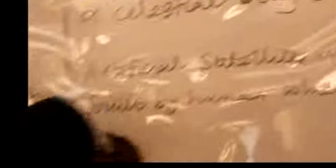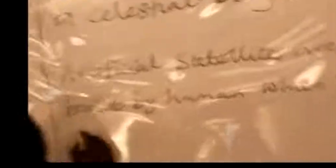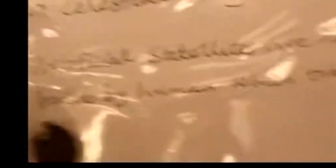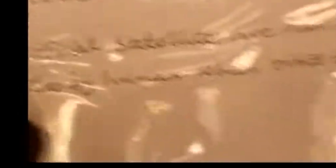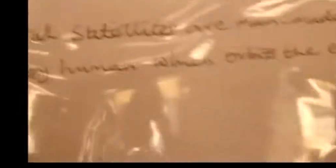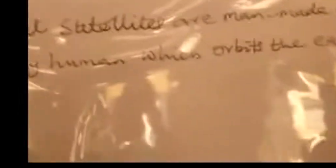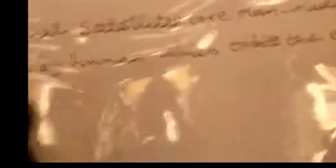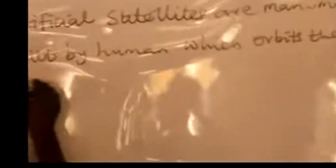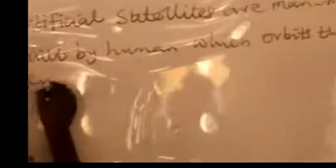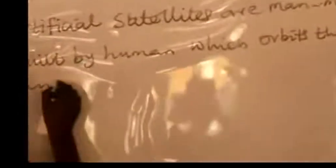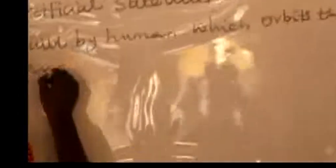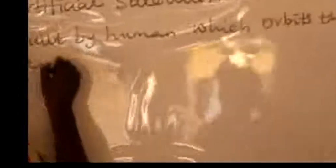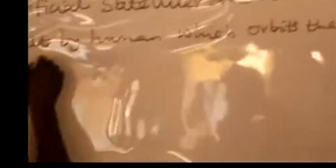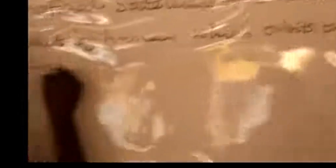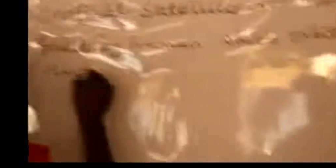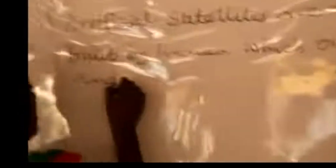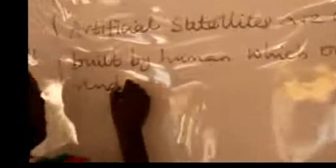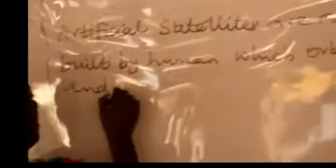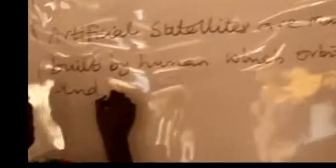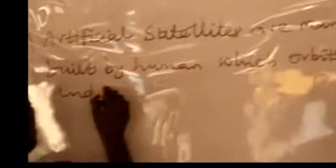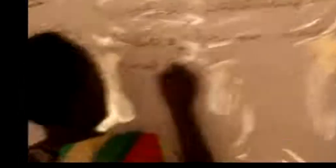and other planets.